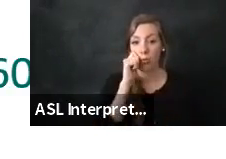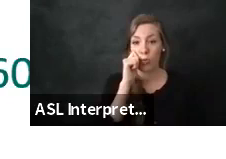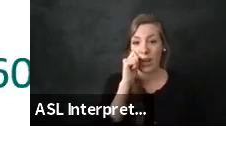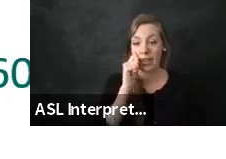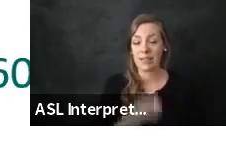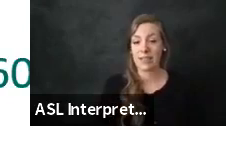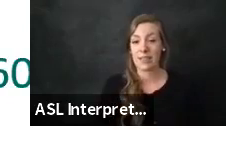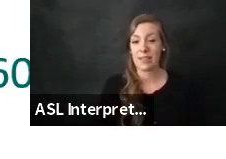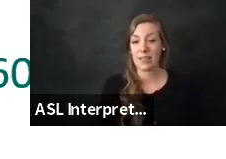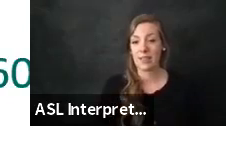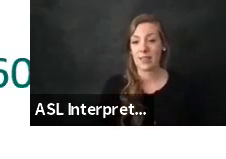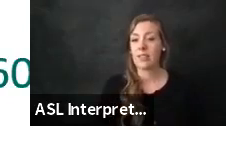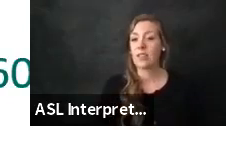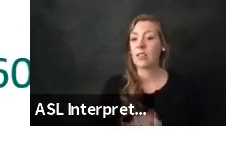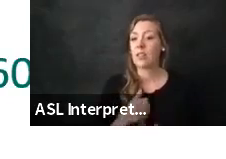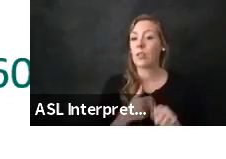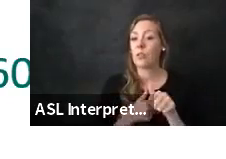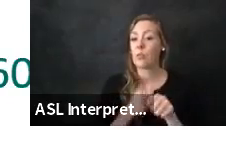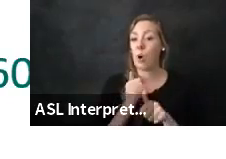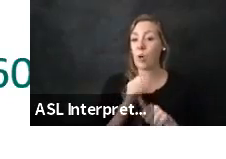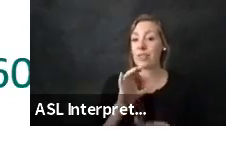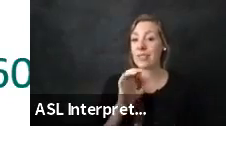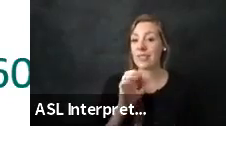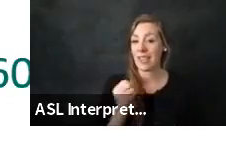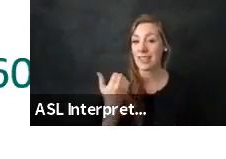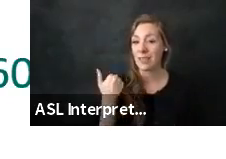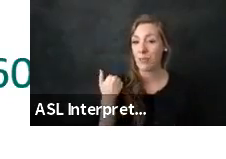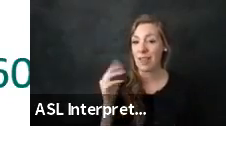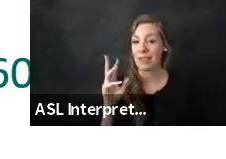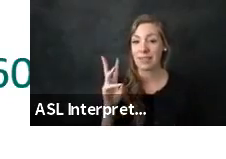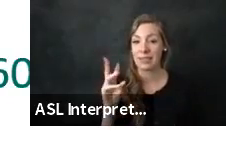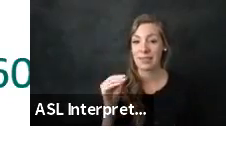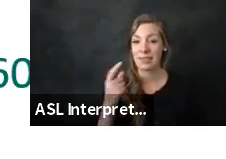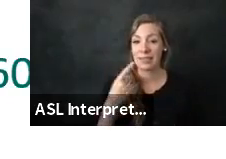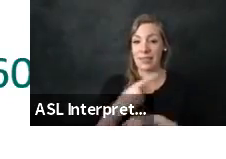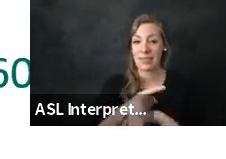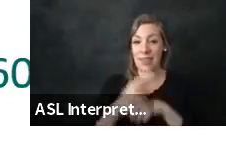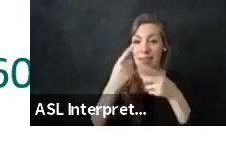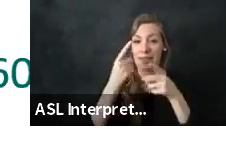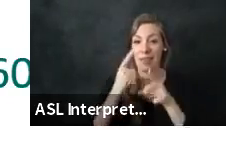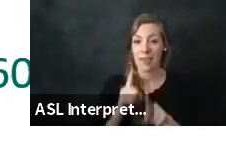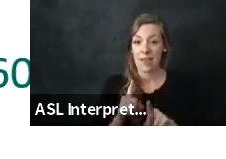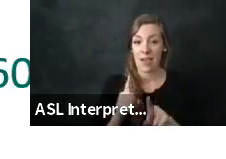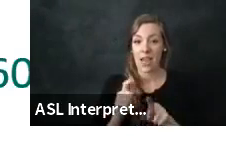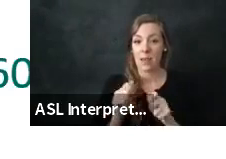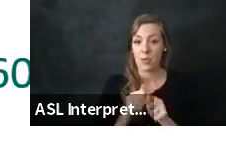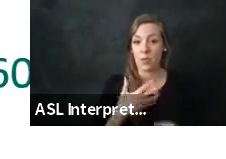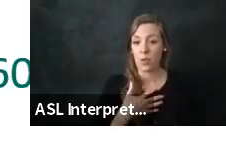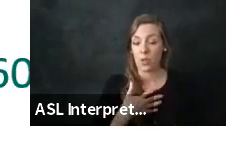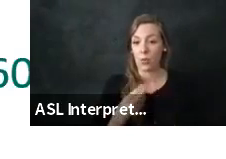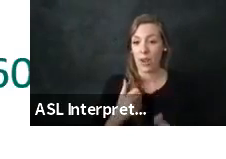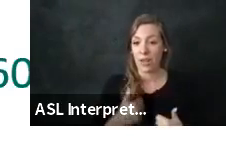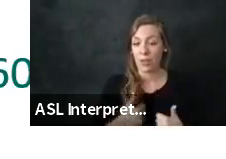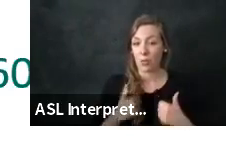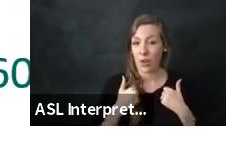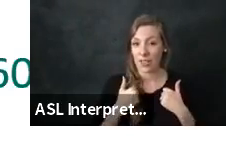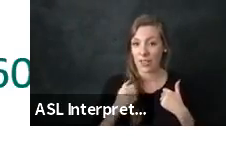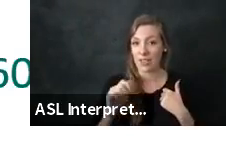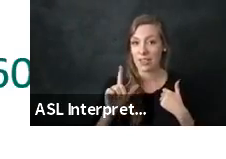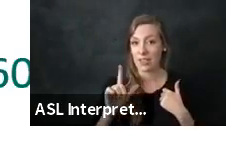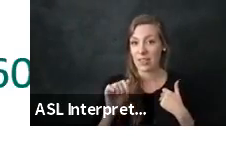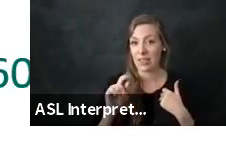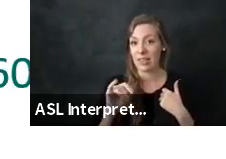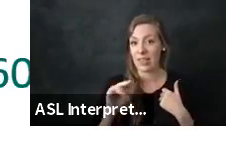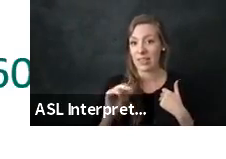we see that while the majority of cases in the last 60 days occurred among white residents and Latinx